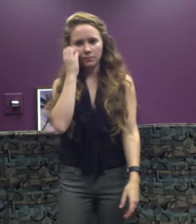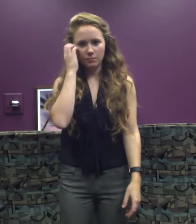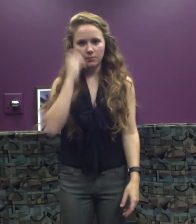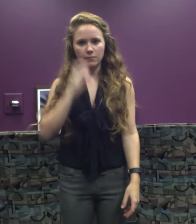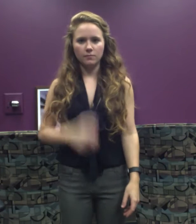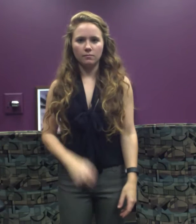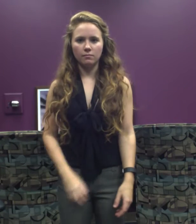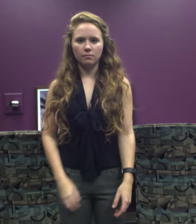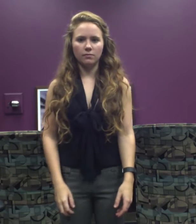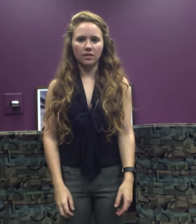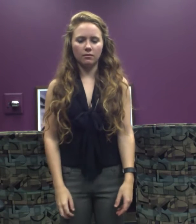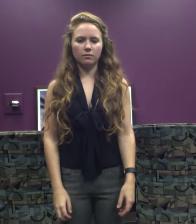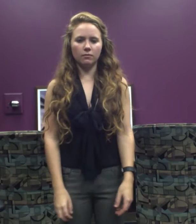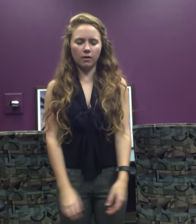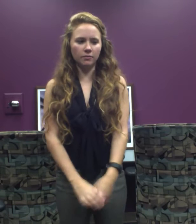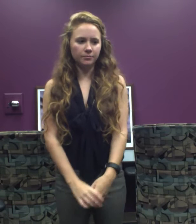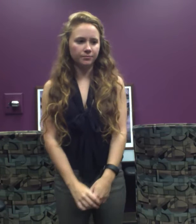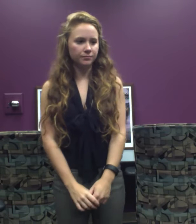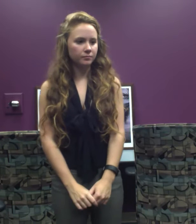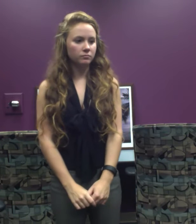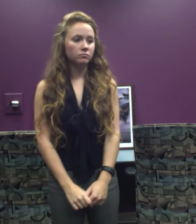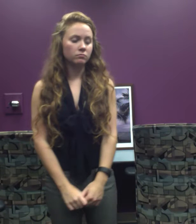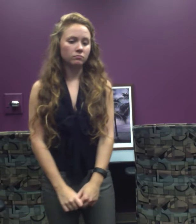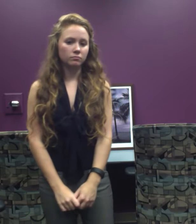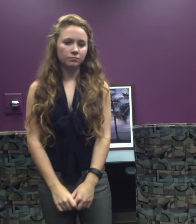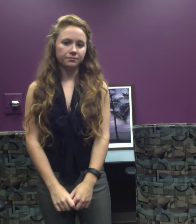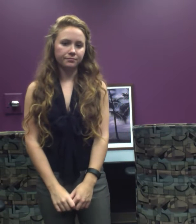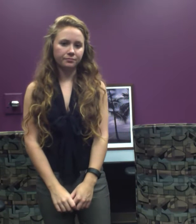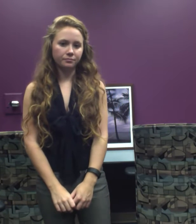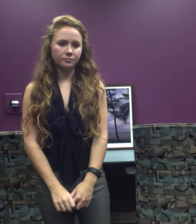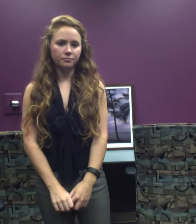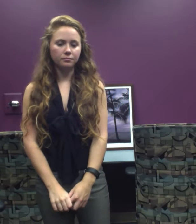Lines on it, do it up? Sure, I will give, look, let me show you something.